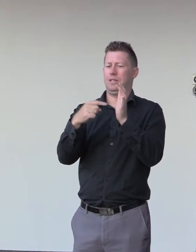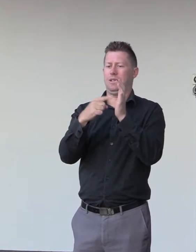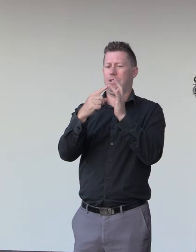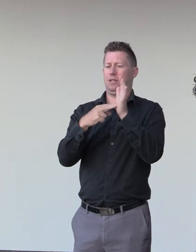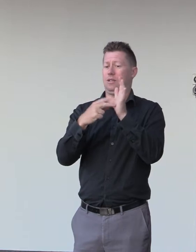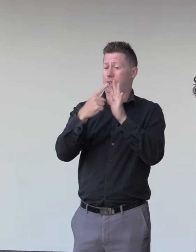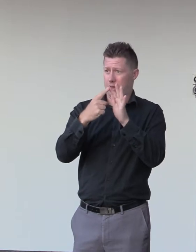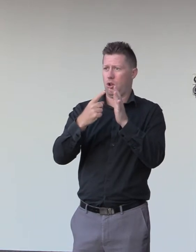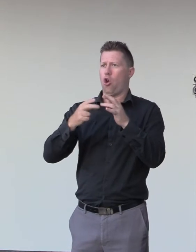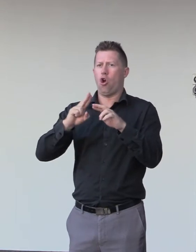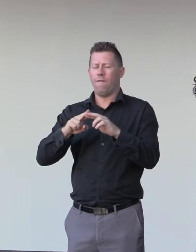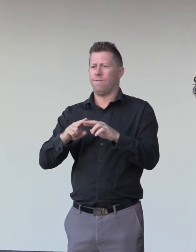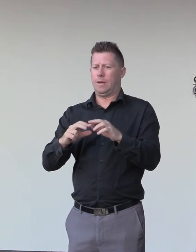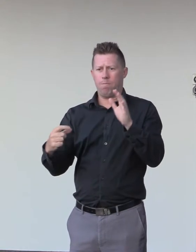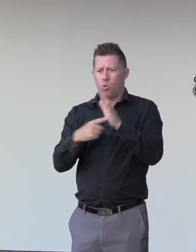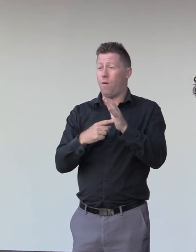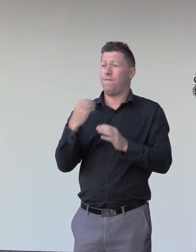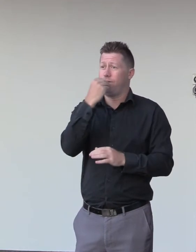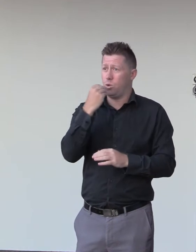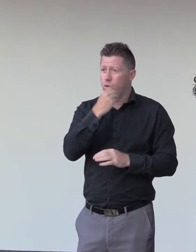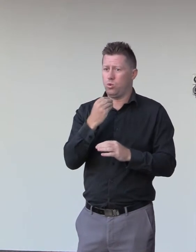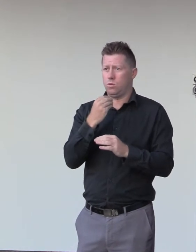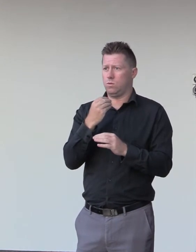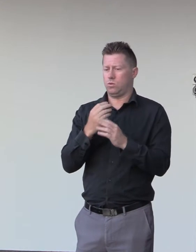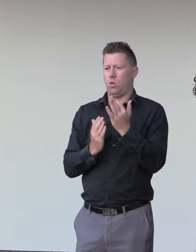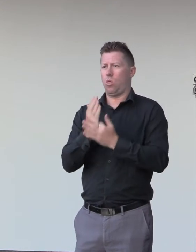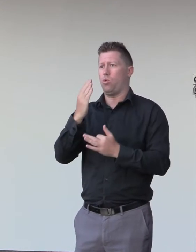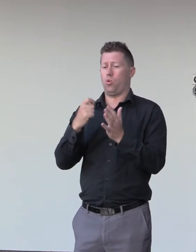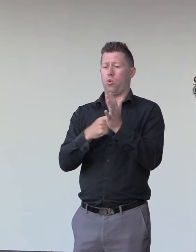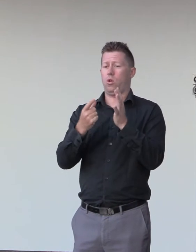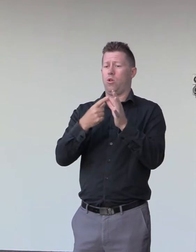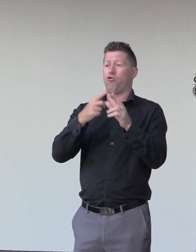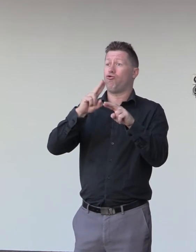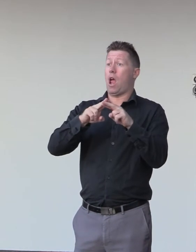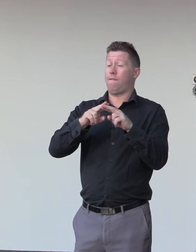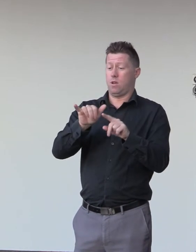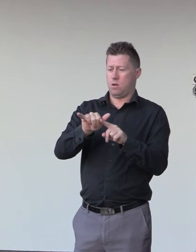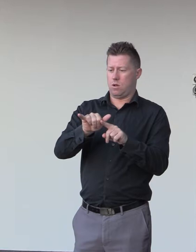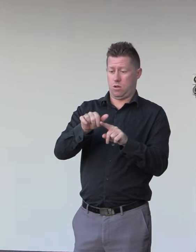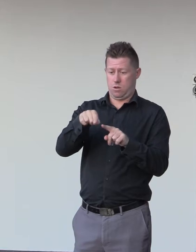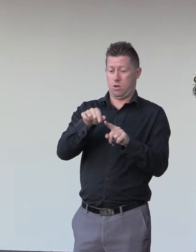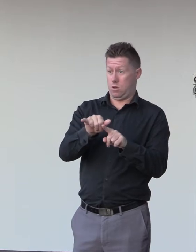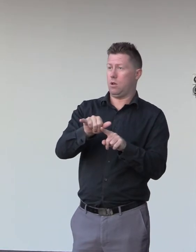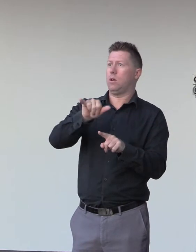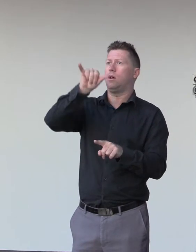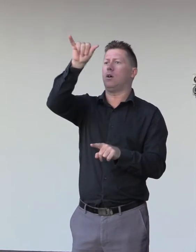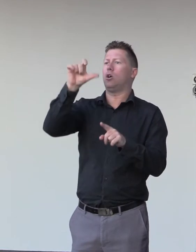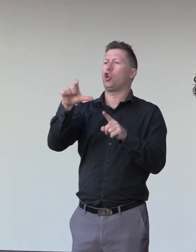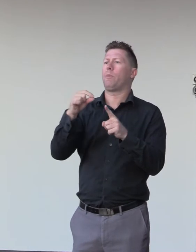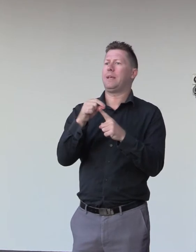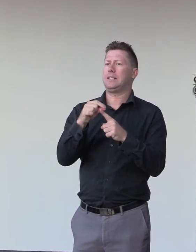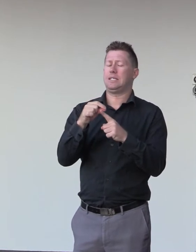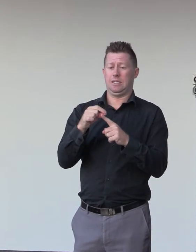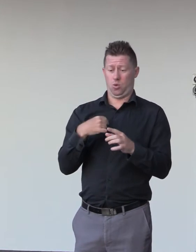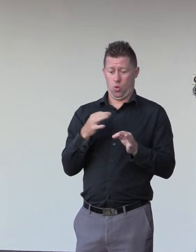essential food goods to Coober Pedy via RAF Base Edinburgh. At this stage, our planning has the first flights